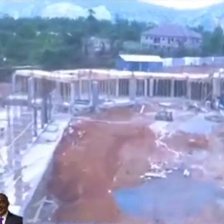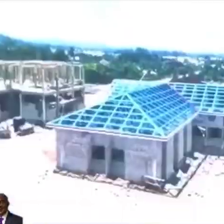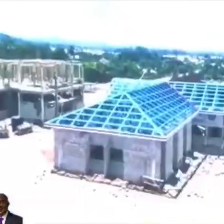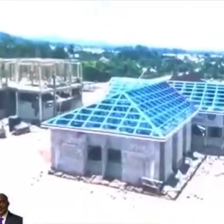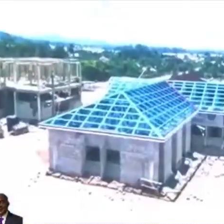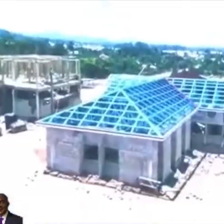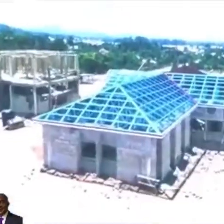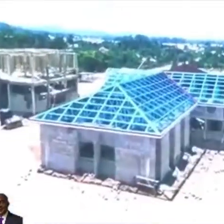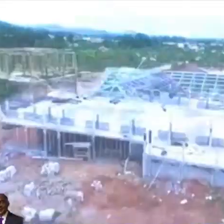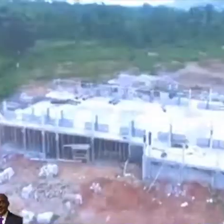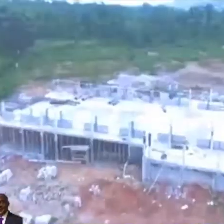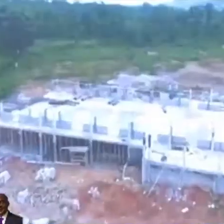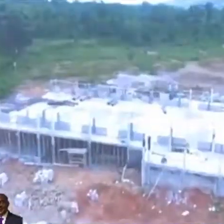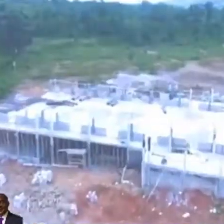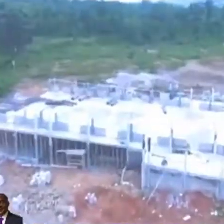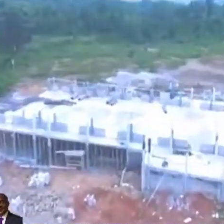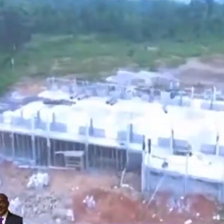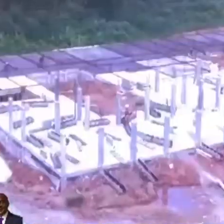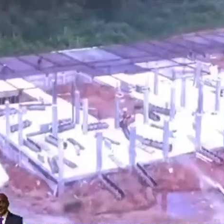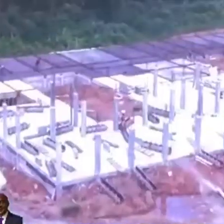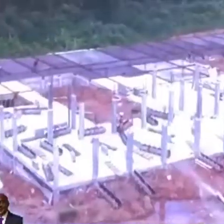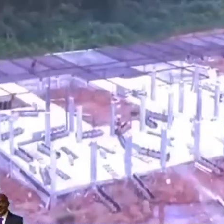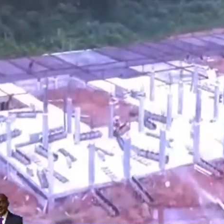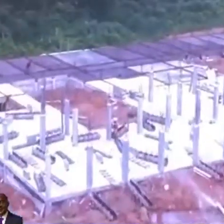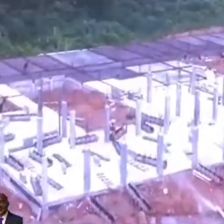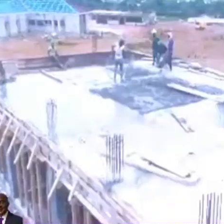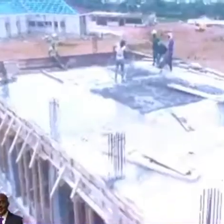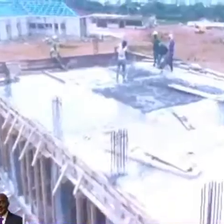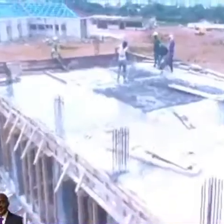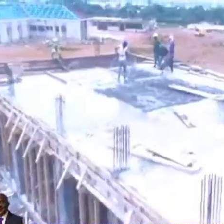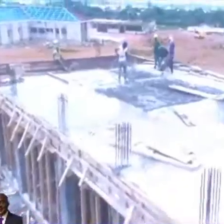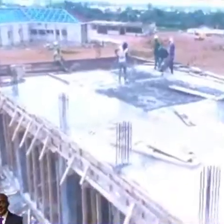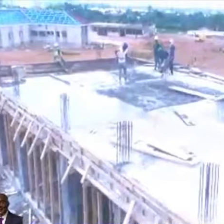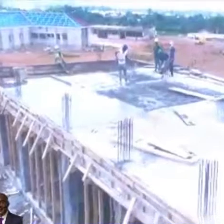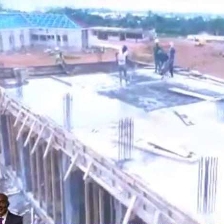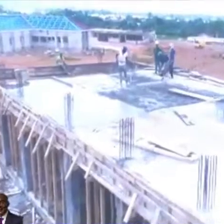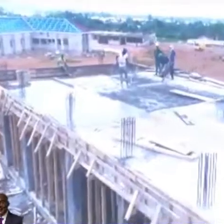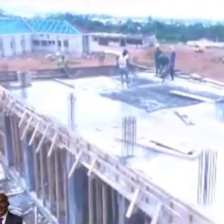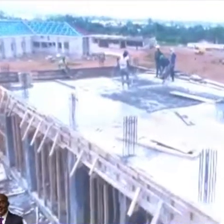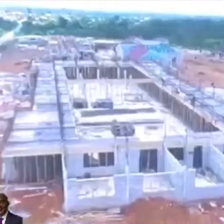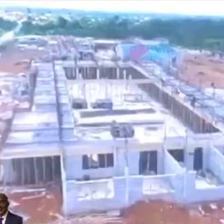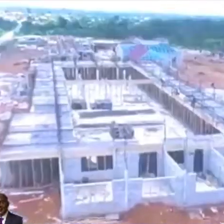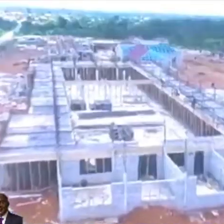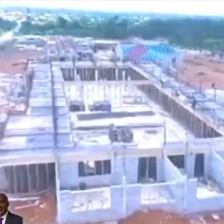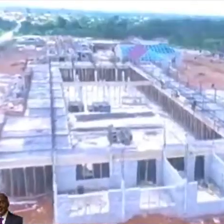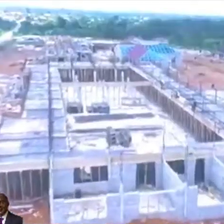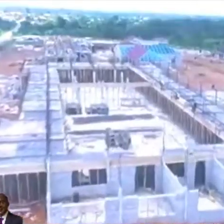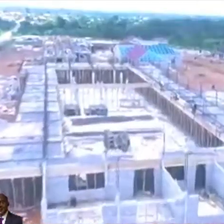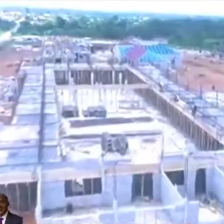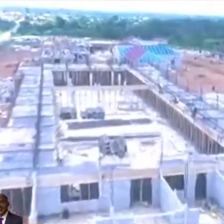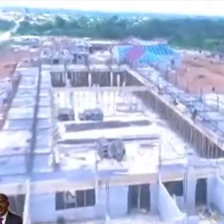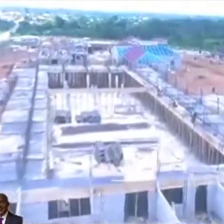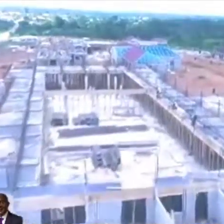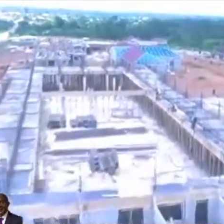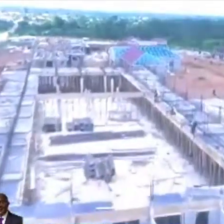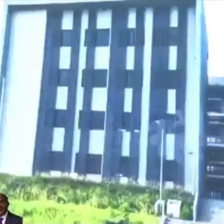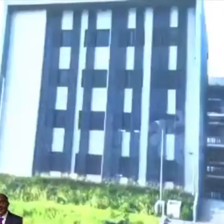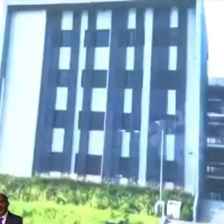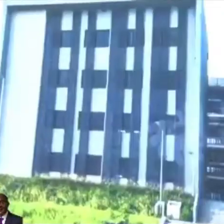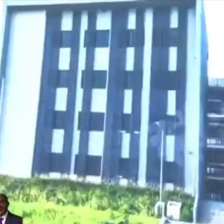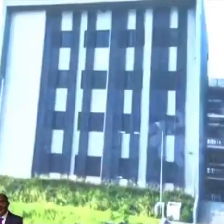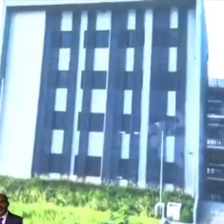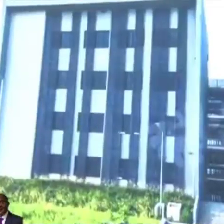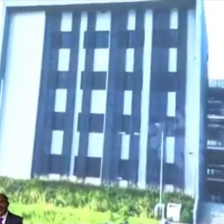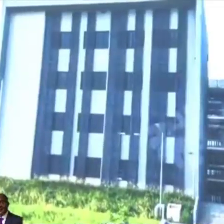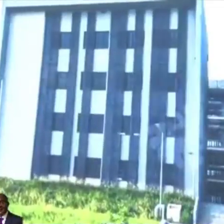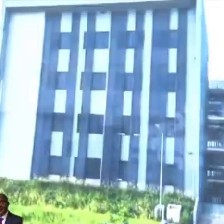laboratories, libraries, assembly halls, dining halls, and dormitories. Also, the government has built